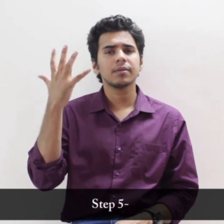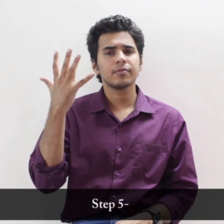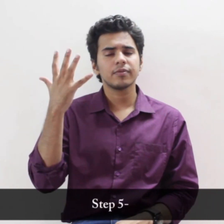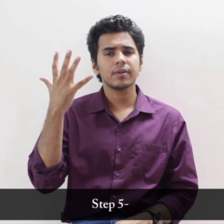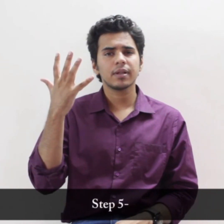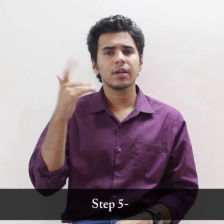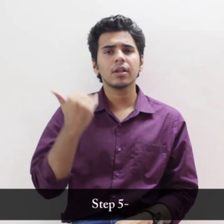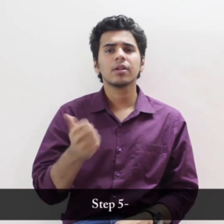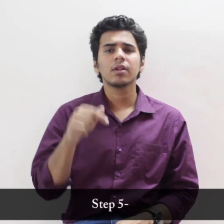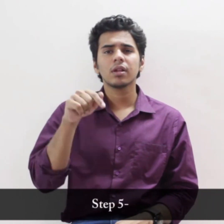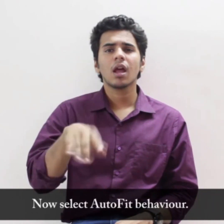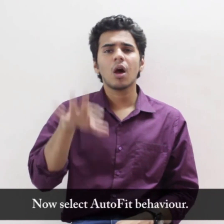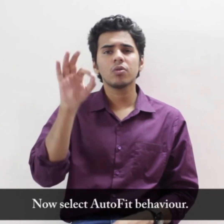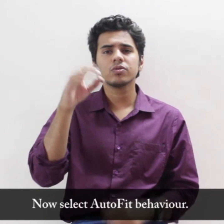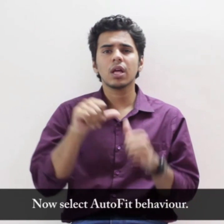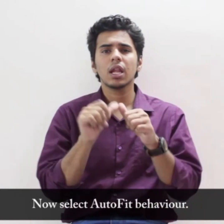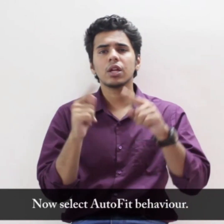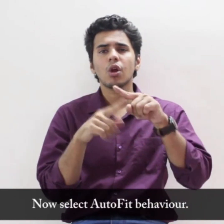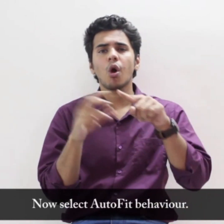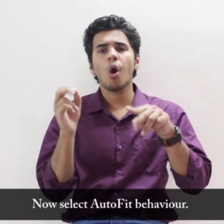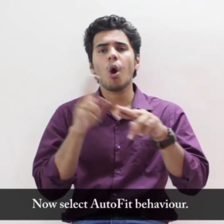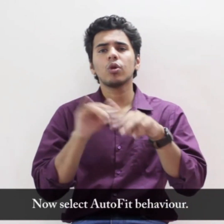Step 5. Now select Auto Fit Behavior.